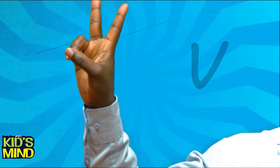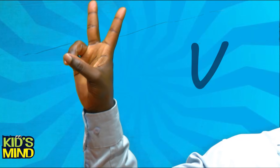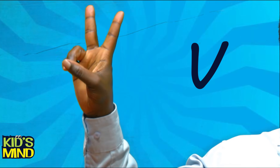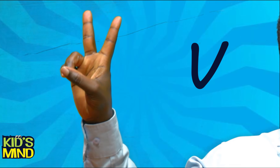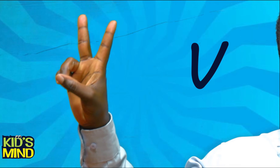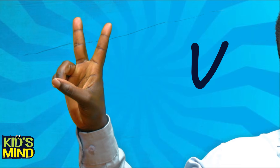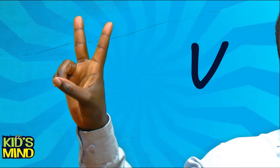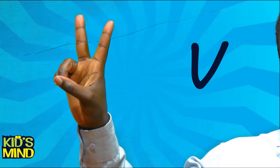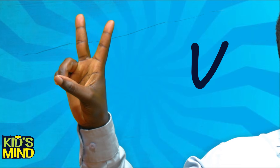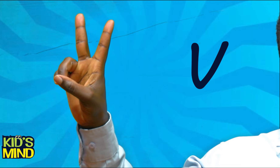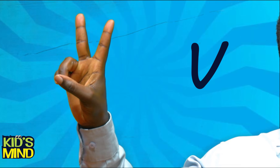V,